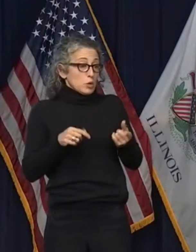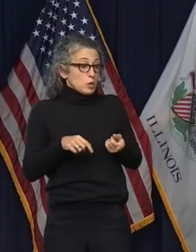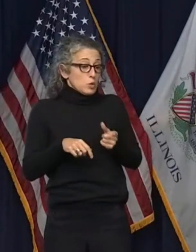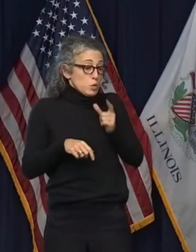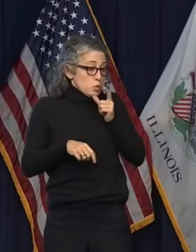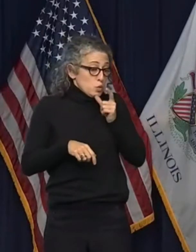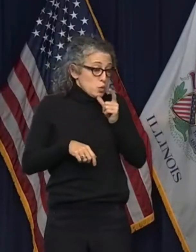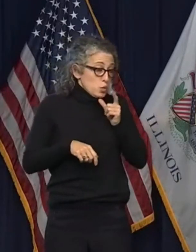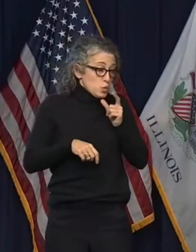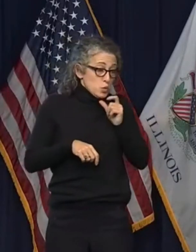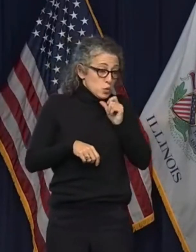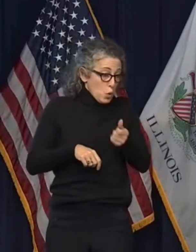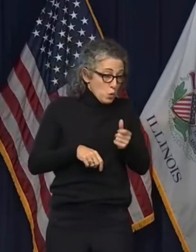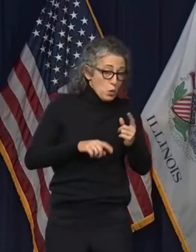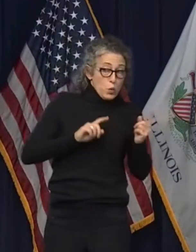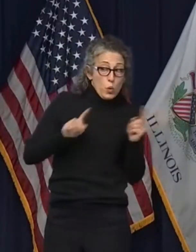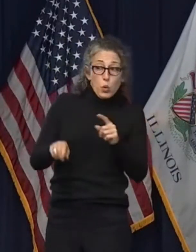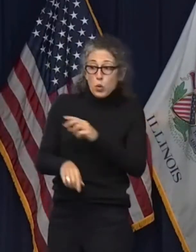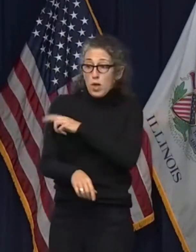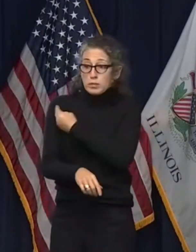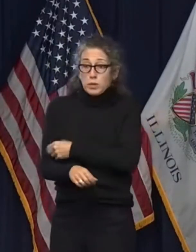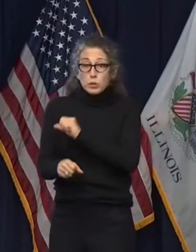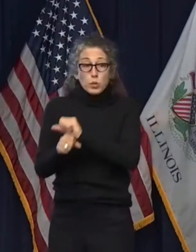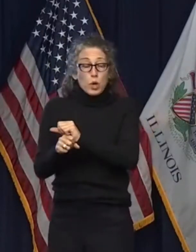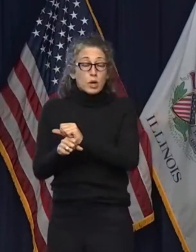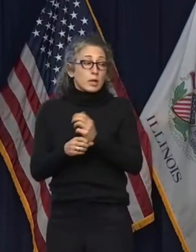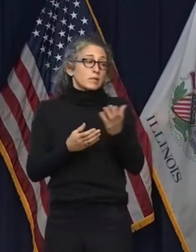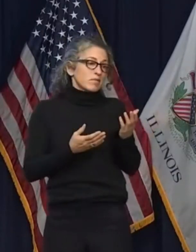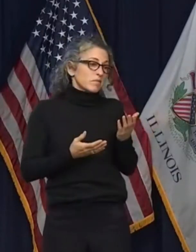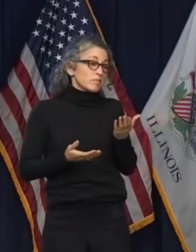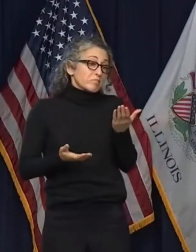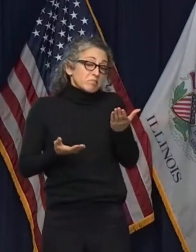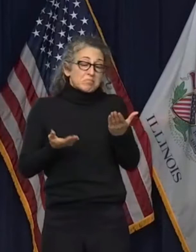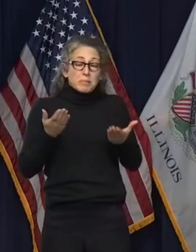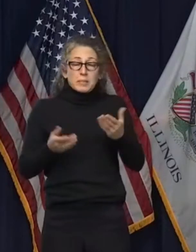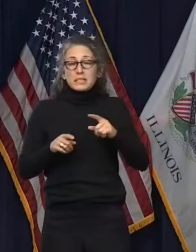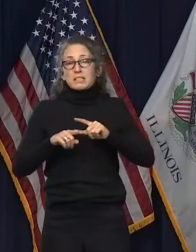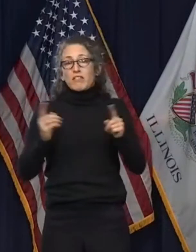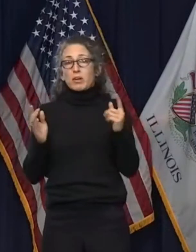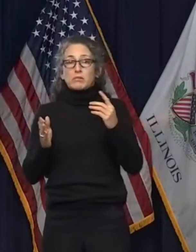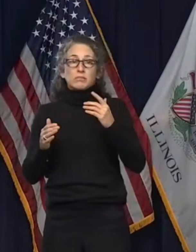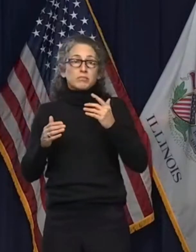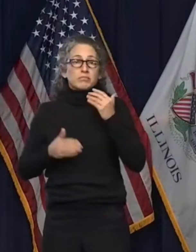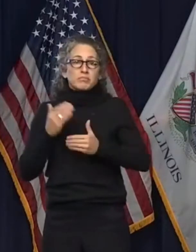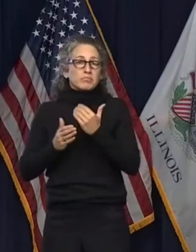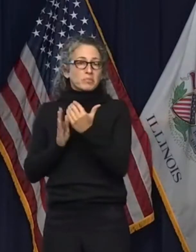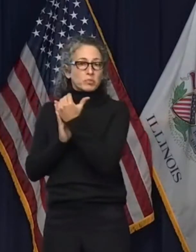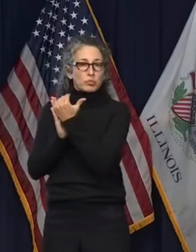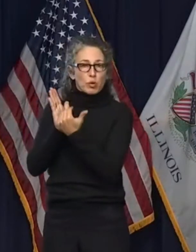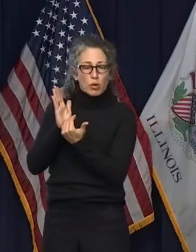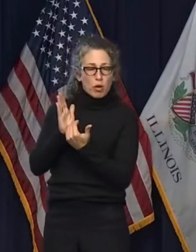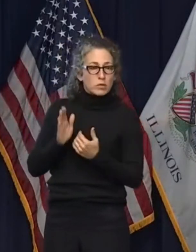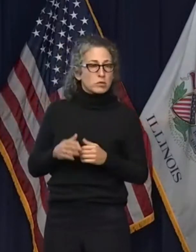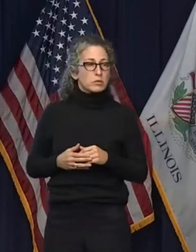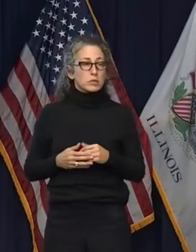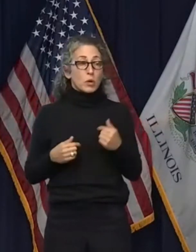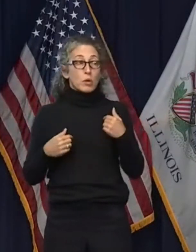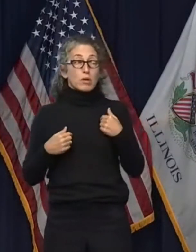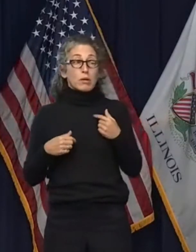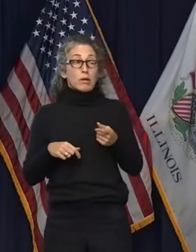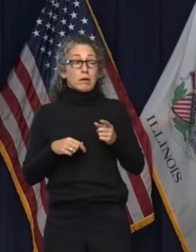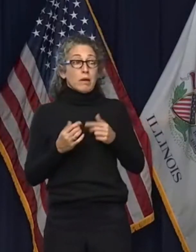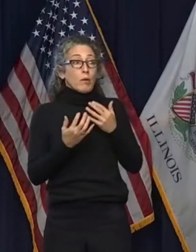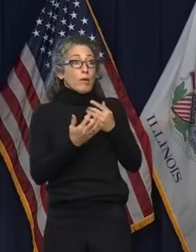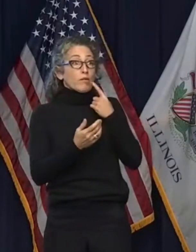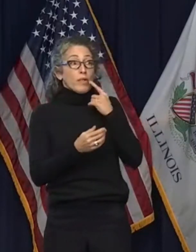space. These sort of contingencies. There are different protocols. Maybe, if it's a situation where again, I can't wait for that time,